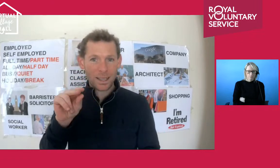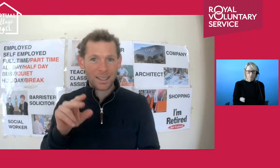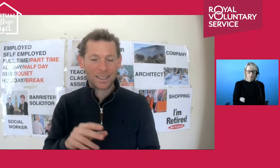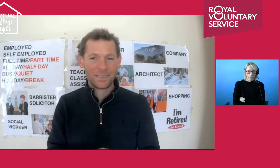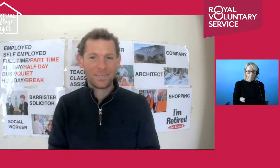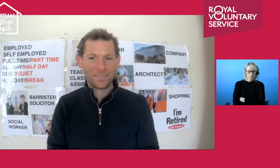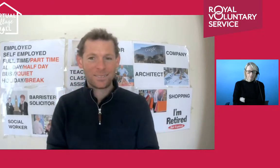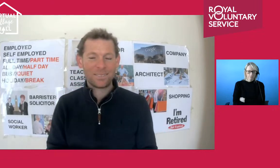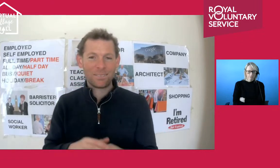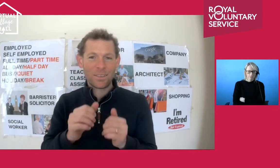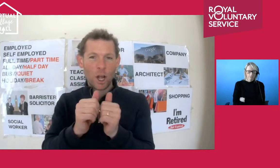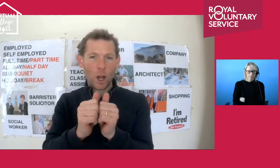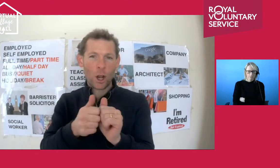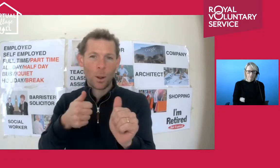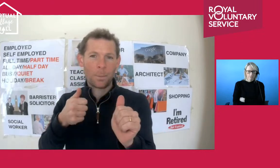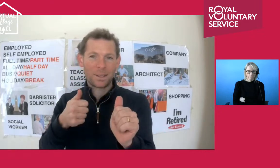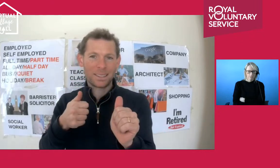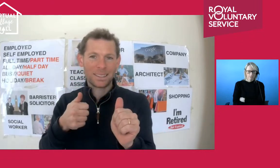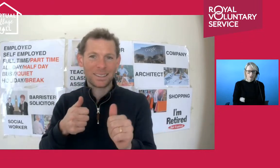Number 12,